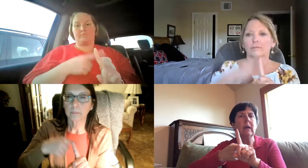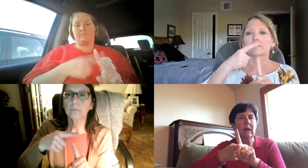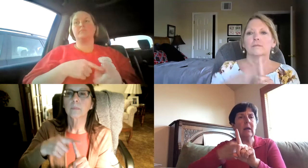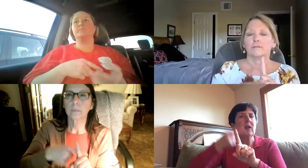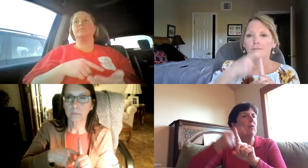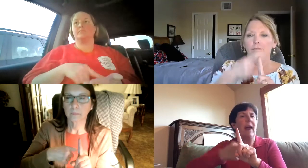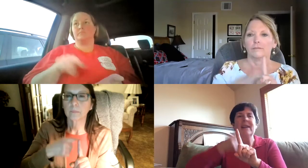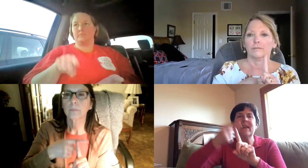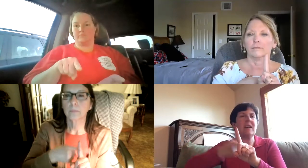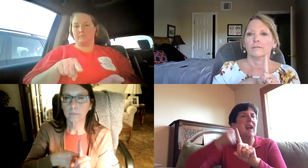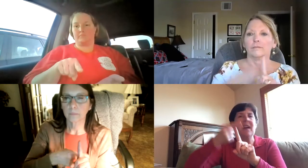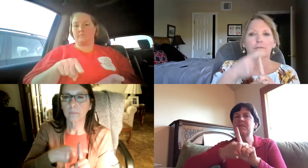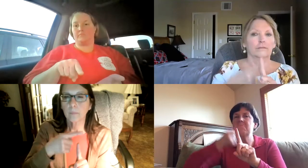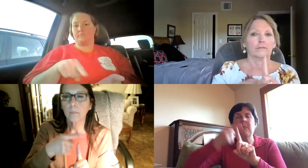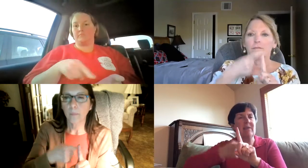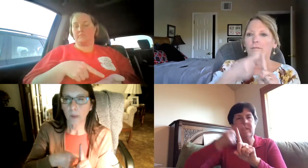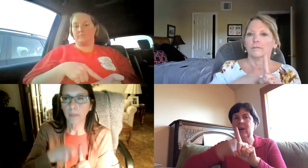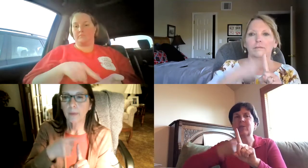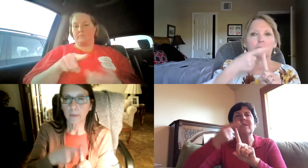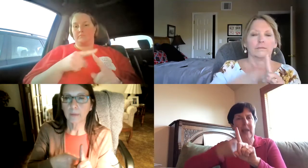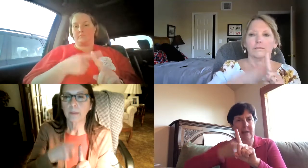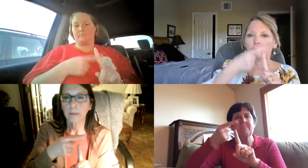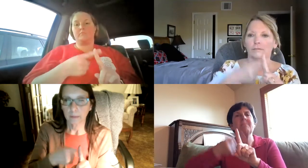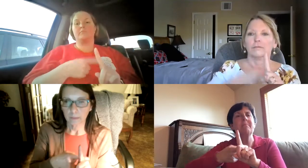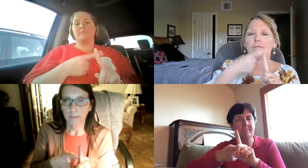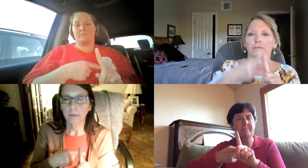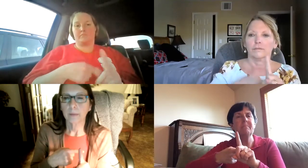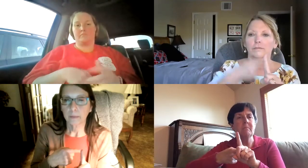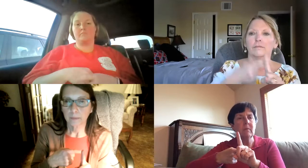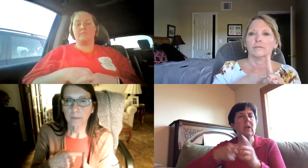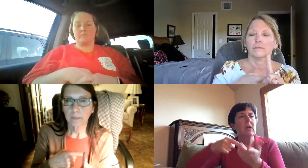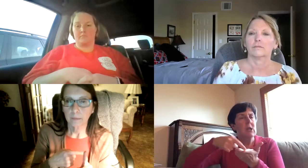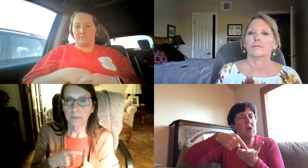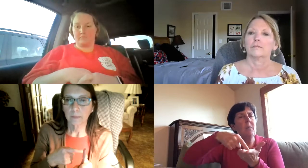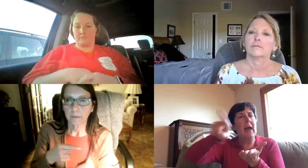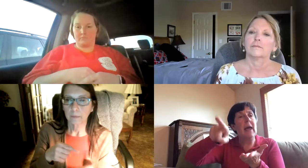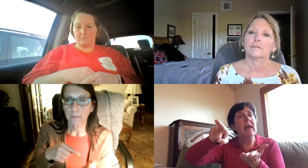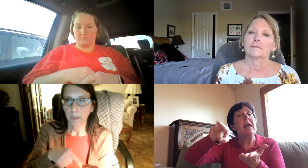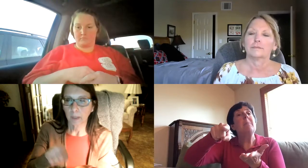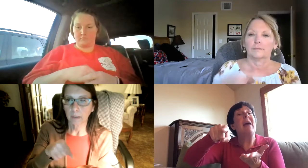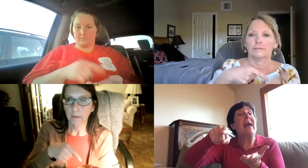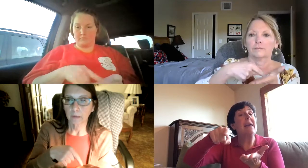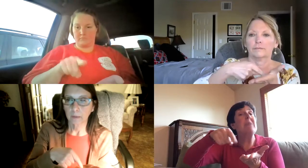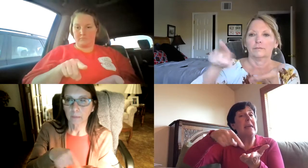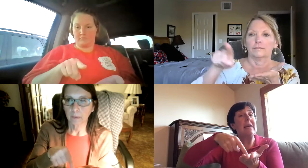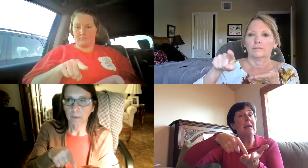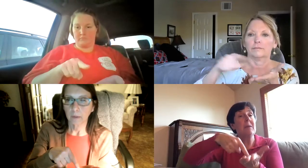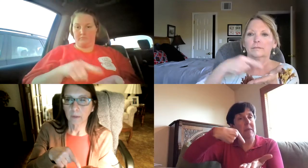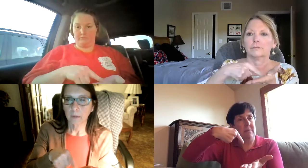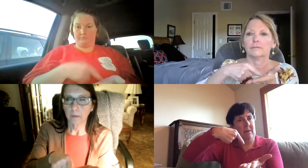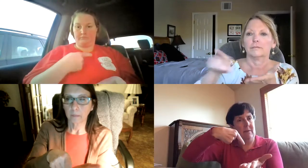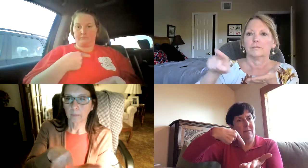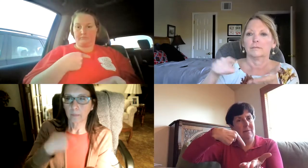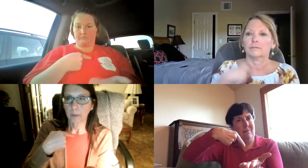right? Rent and monthly are the same. Mm-hmm. So pay me.